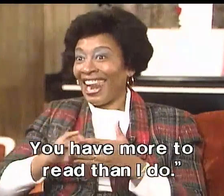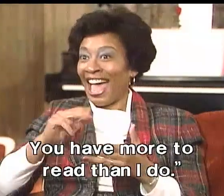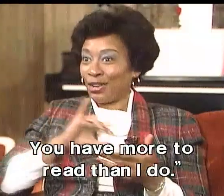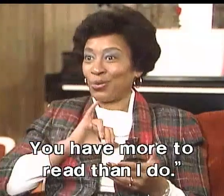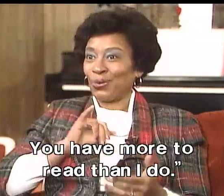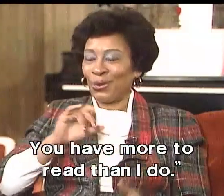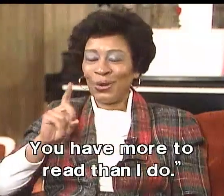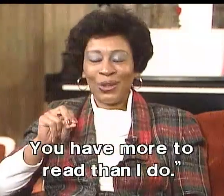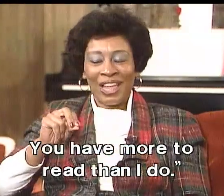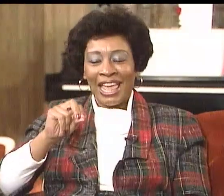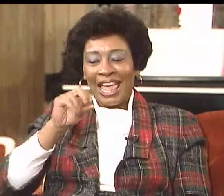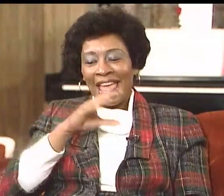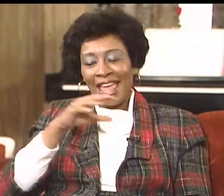I do. And